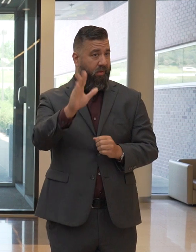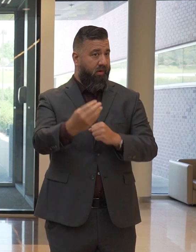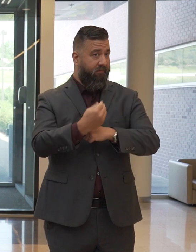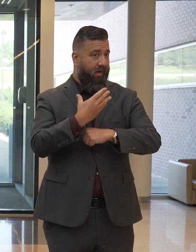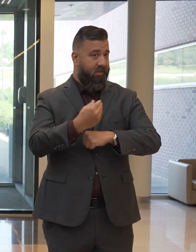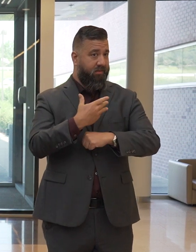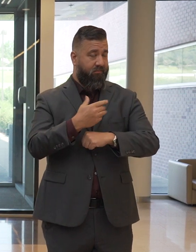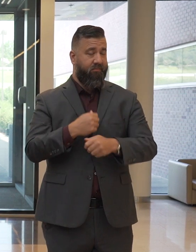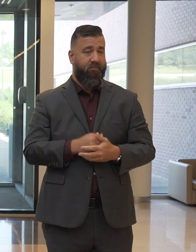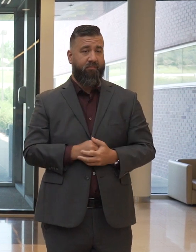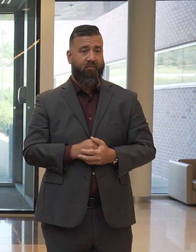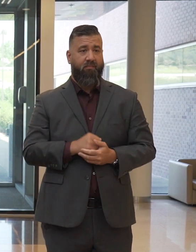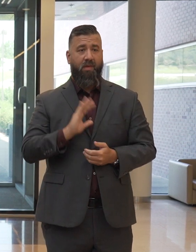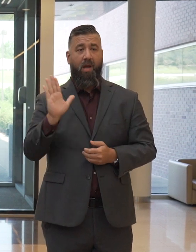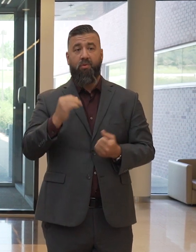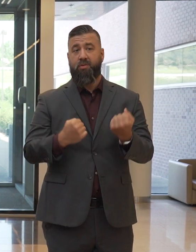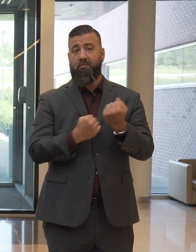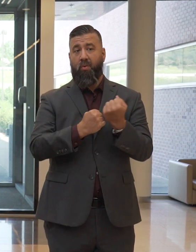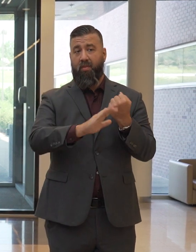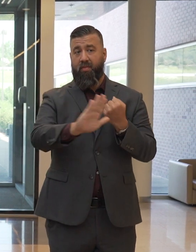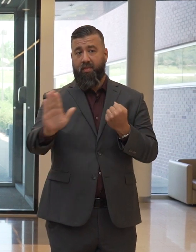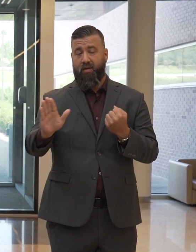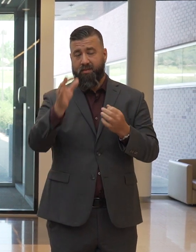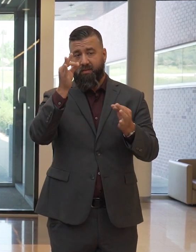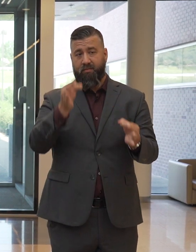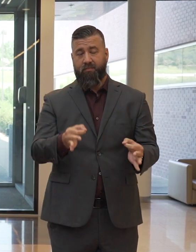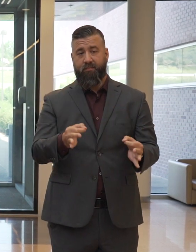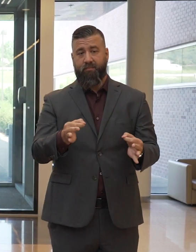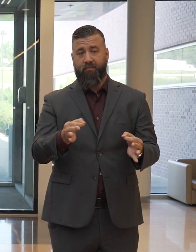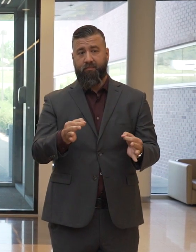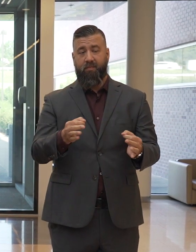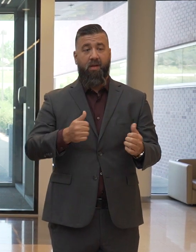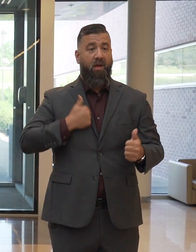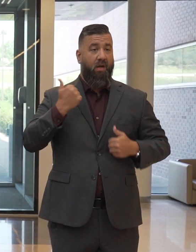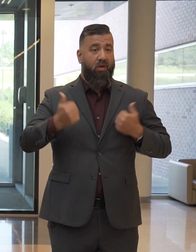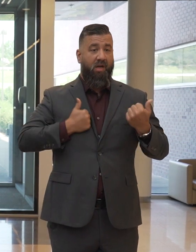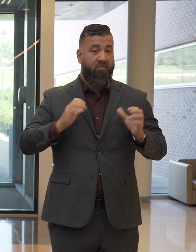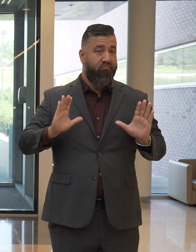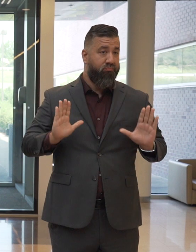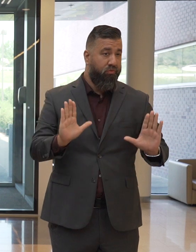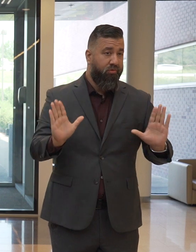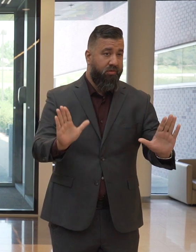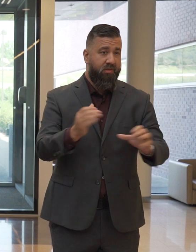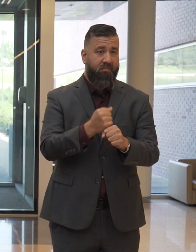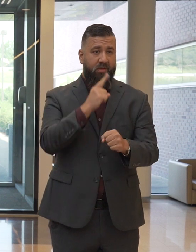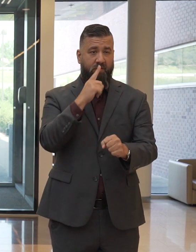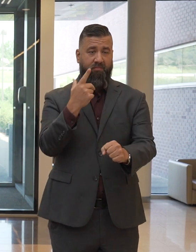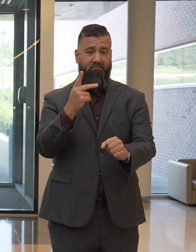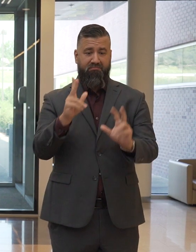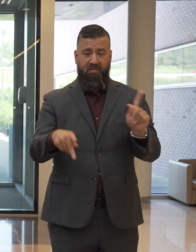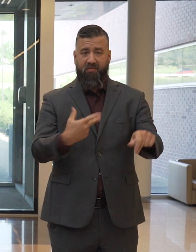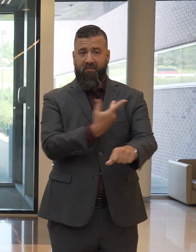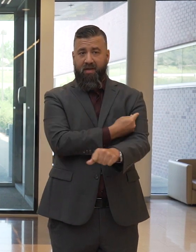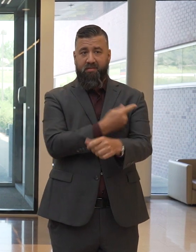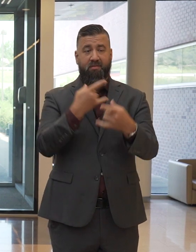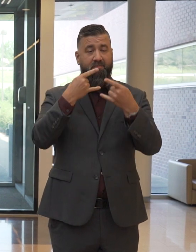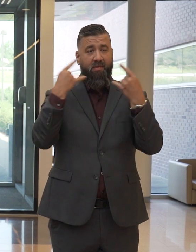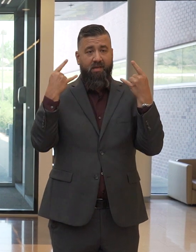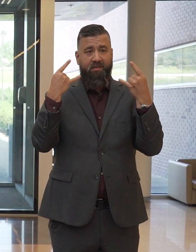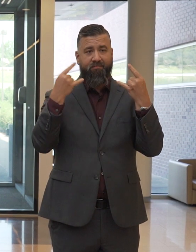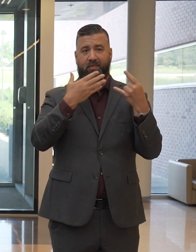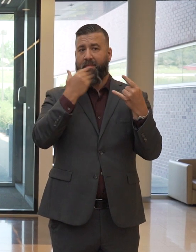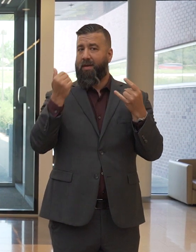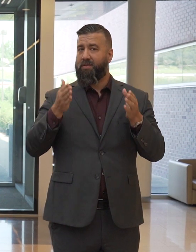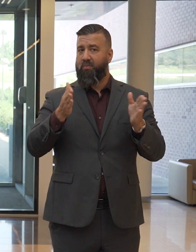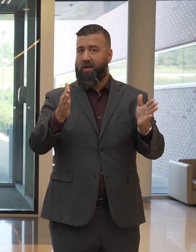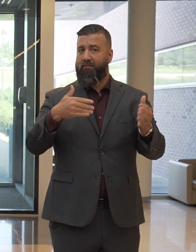it. I'll support their decisions. An aggressive push to get people vaccinated and wearing masks is the